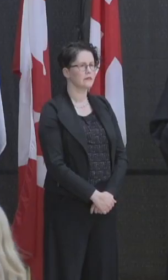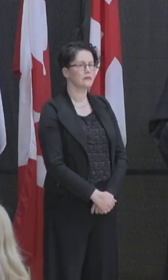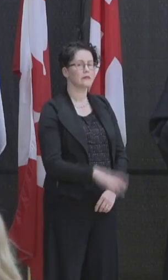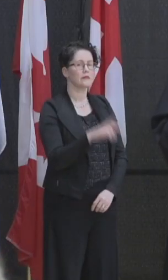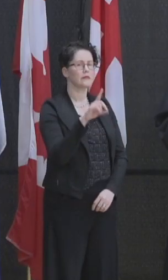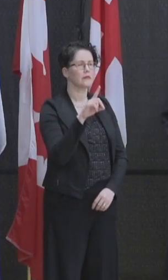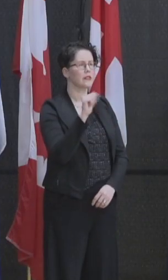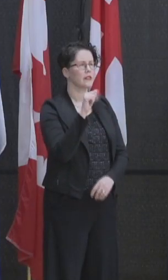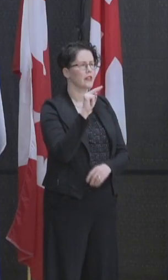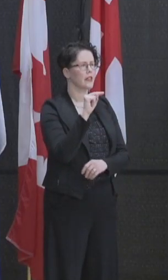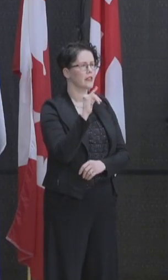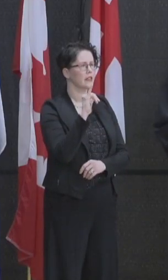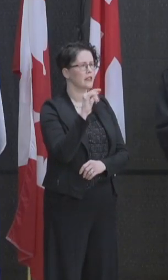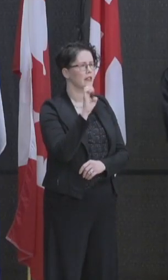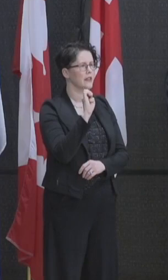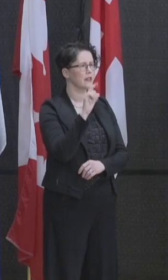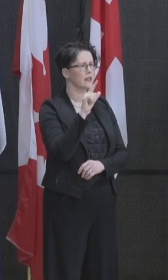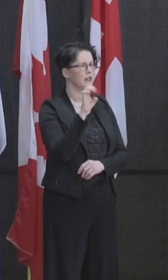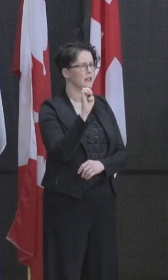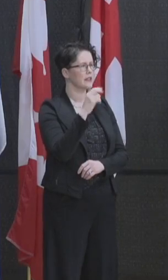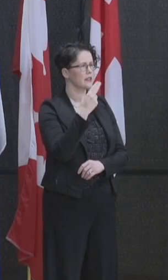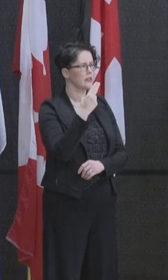Danielle Hurtle.